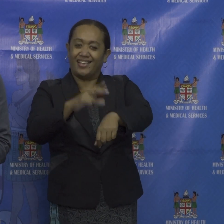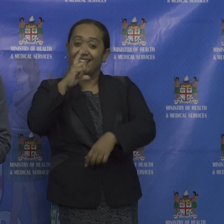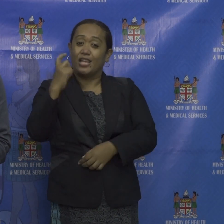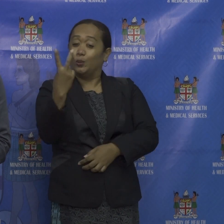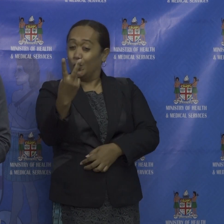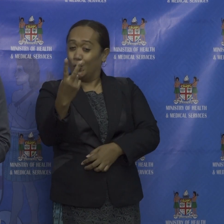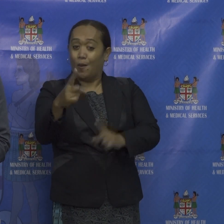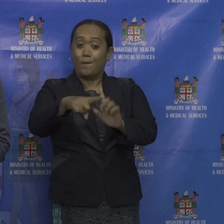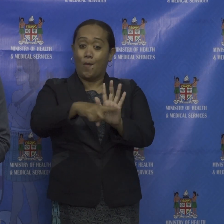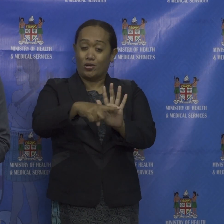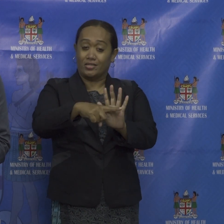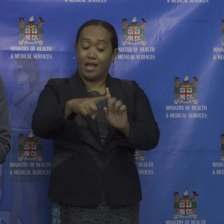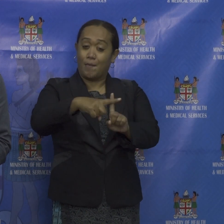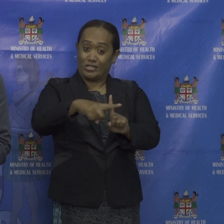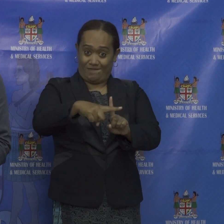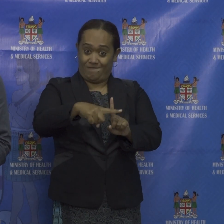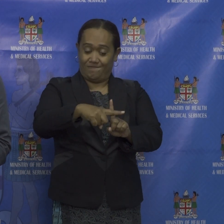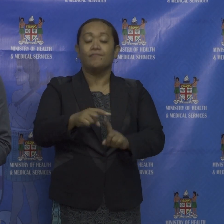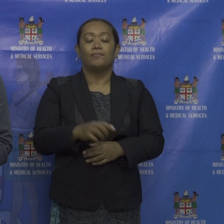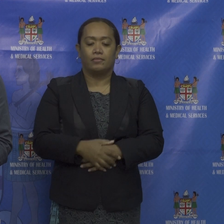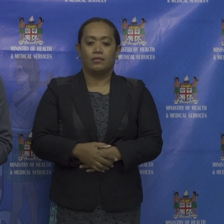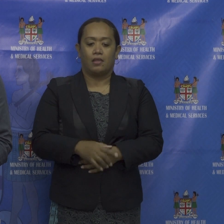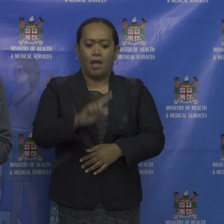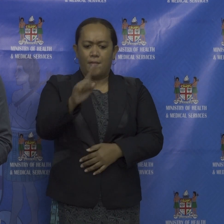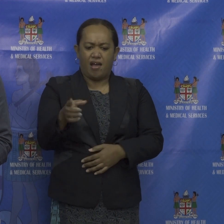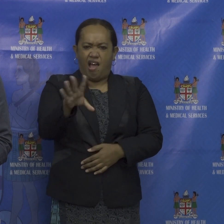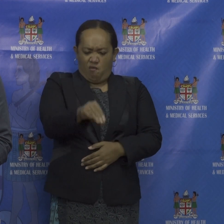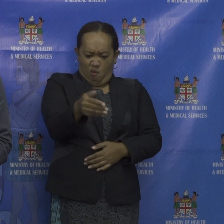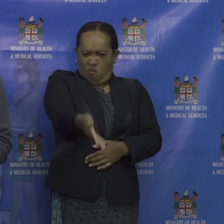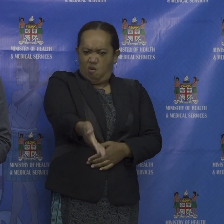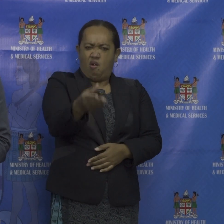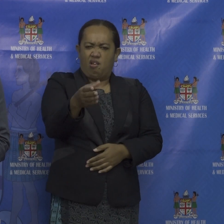positive. But we still do not know how he contracted the virus.